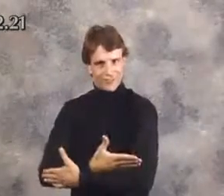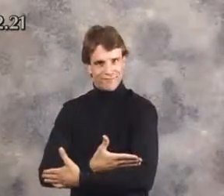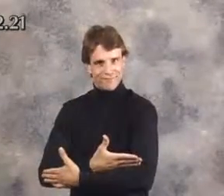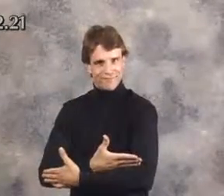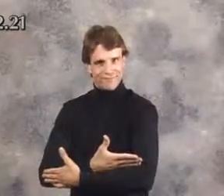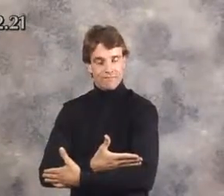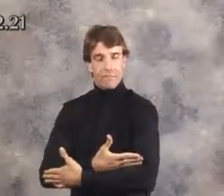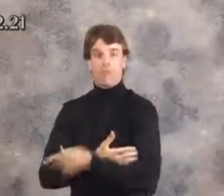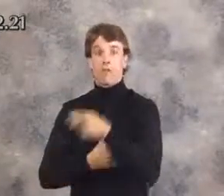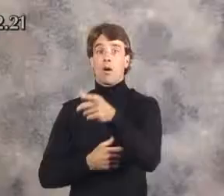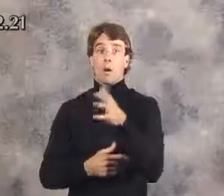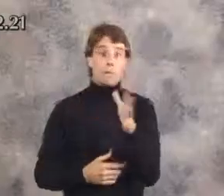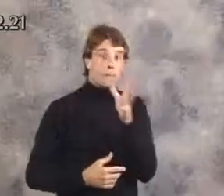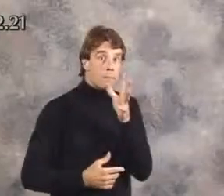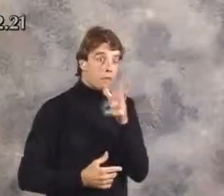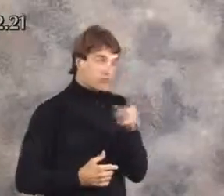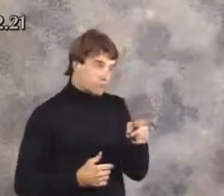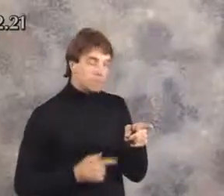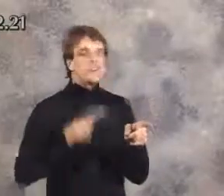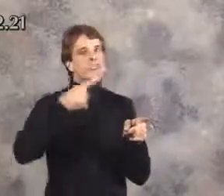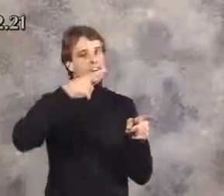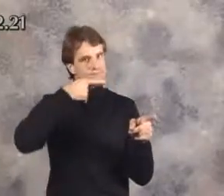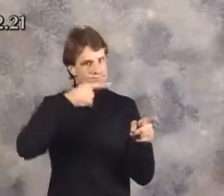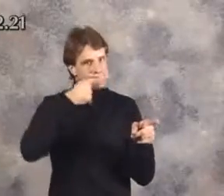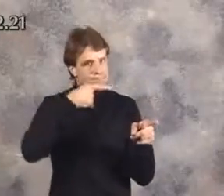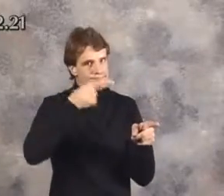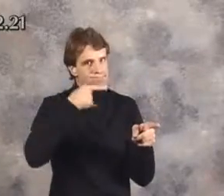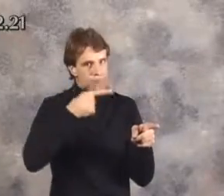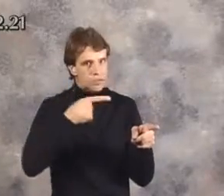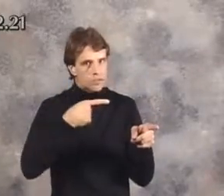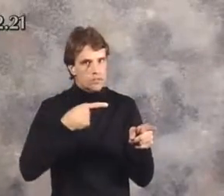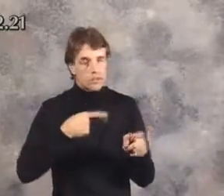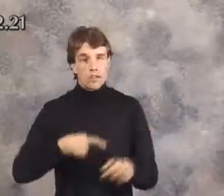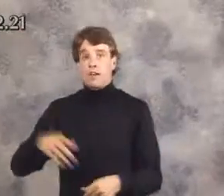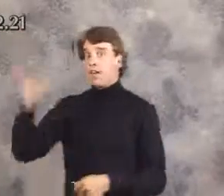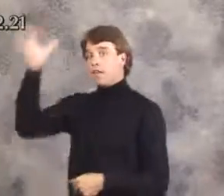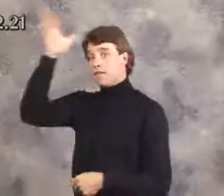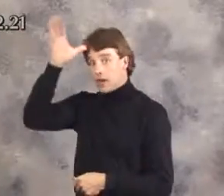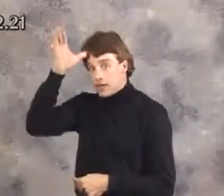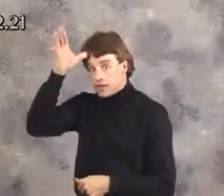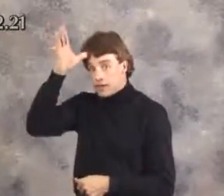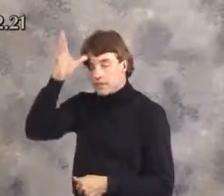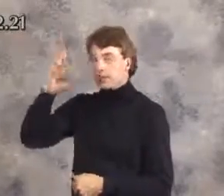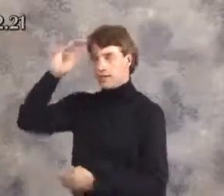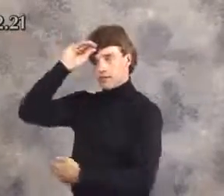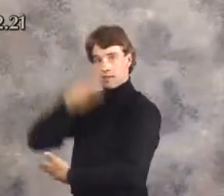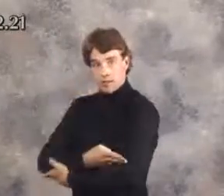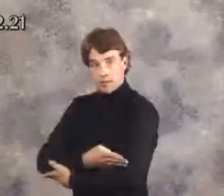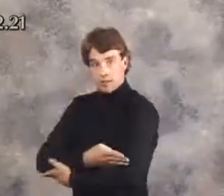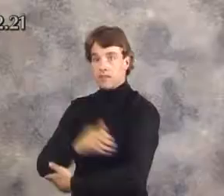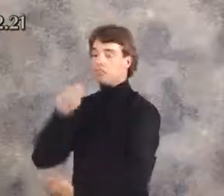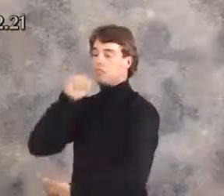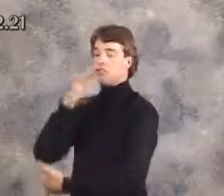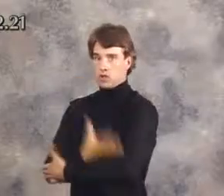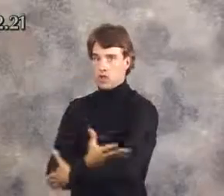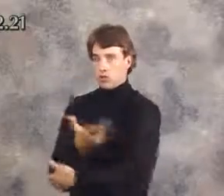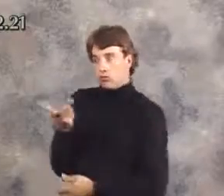daughter. The mom was hearing. The dad, the son, and the